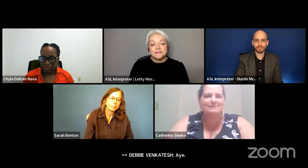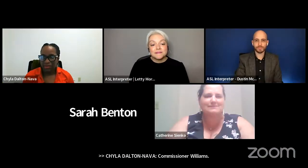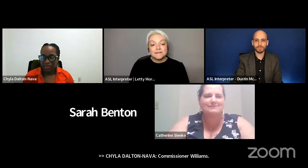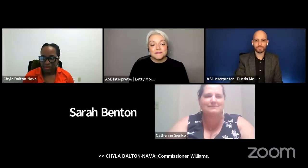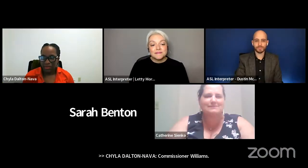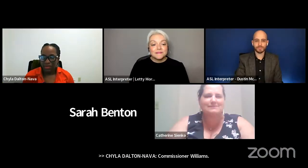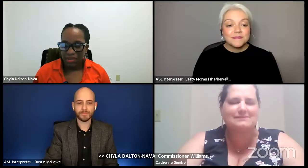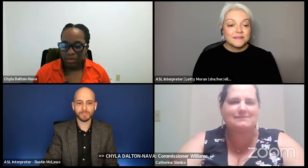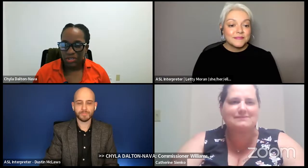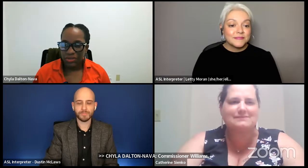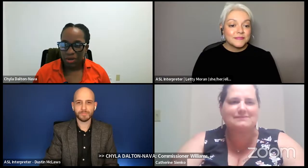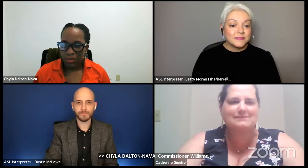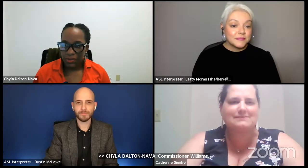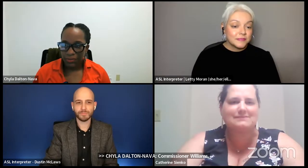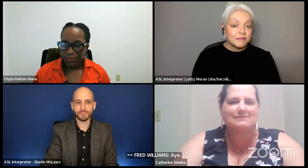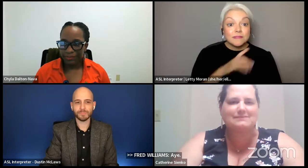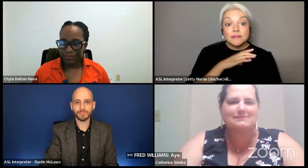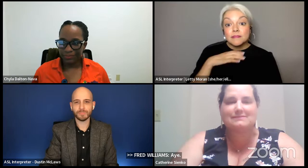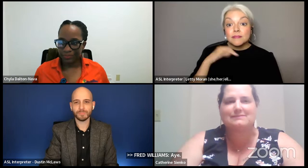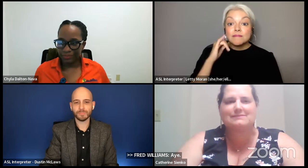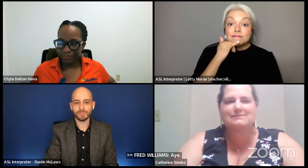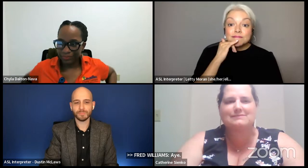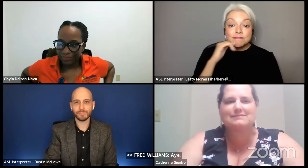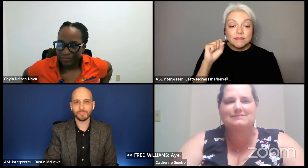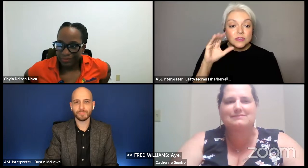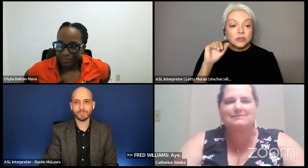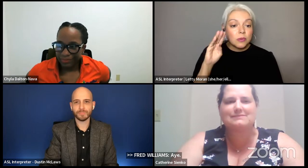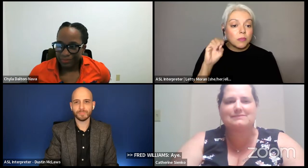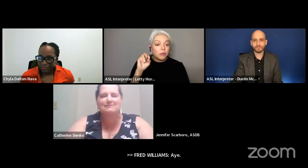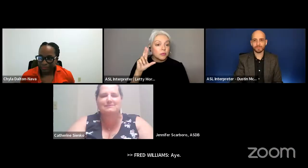Aye. Commissioner Scarborough,